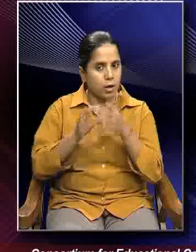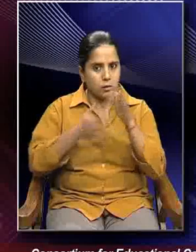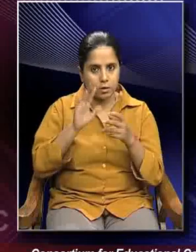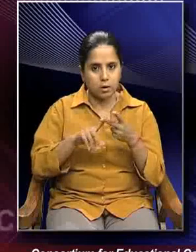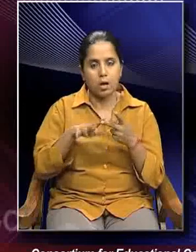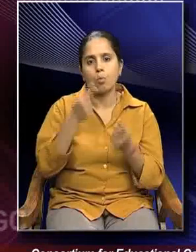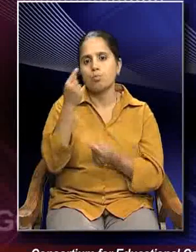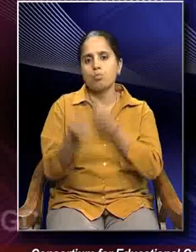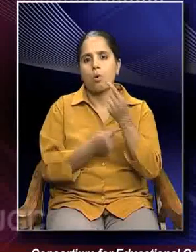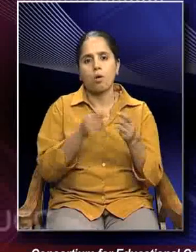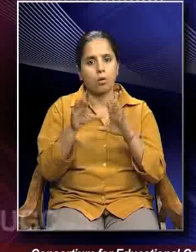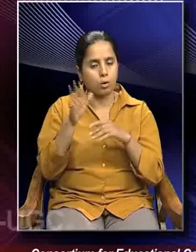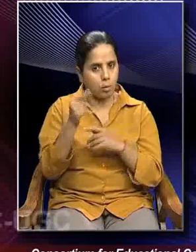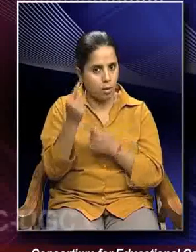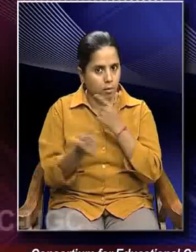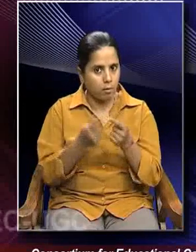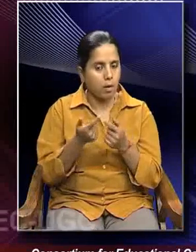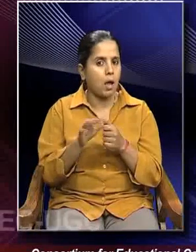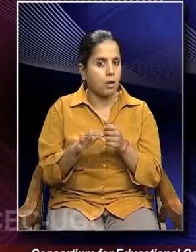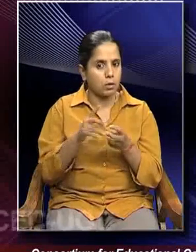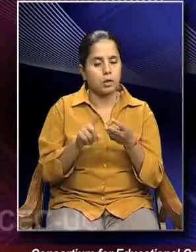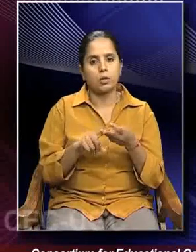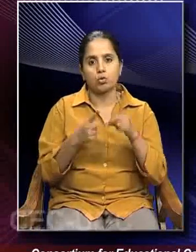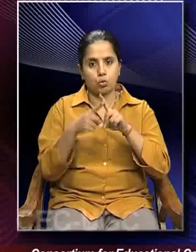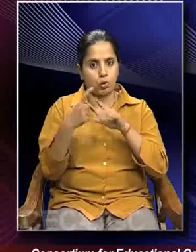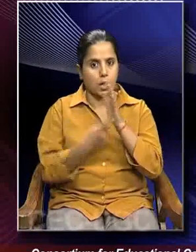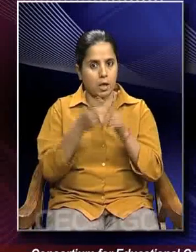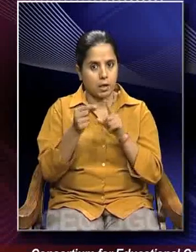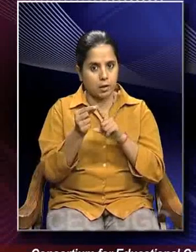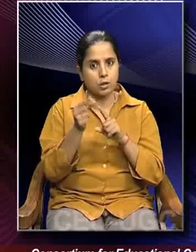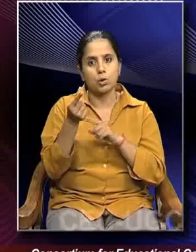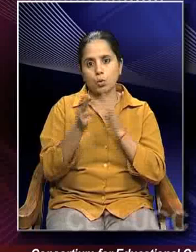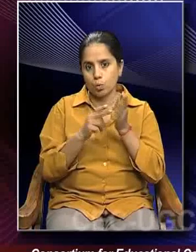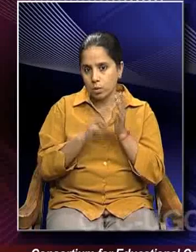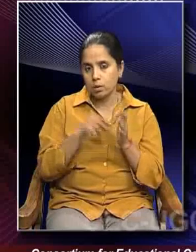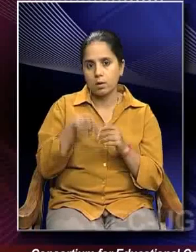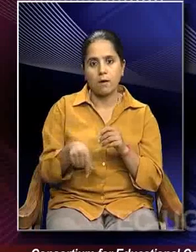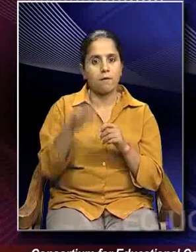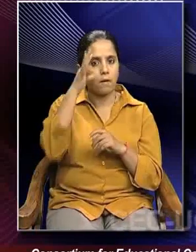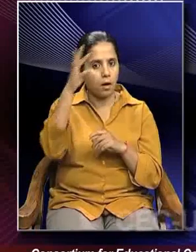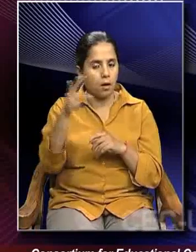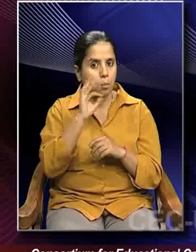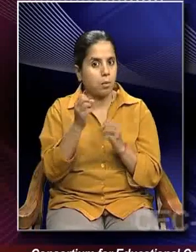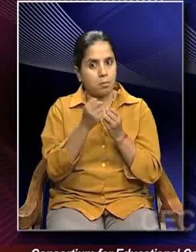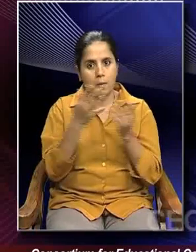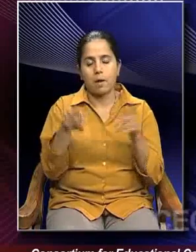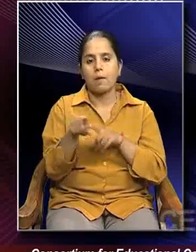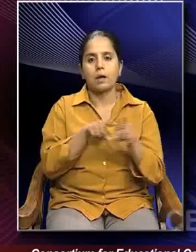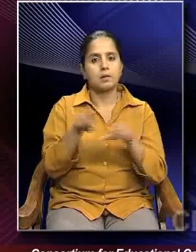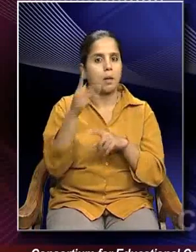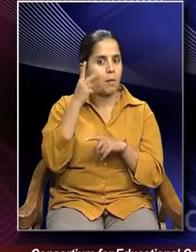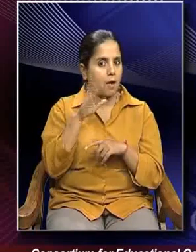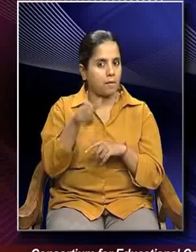for political party, trade union, philanthropic group. These are examples of